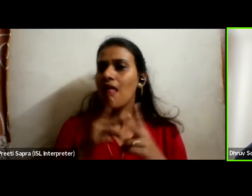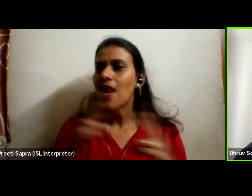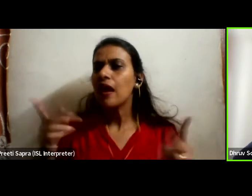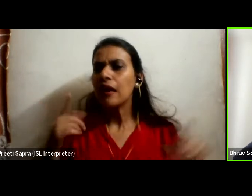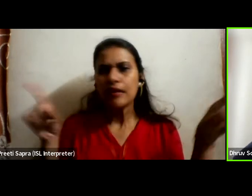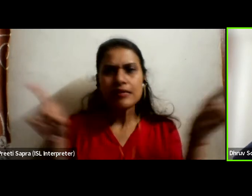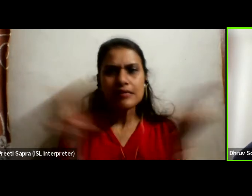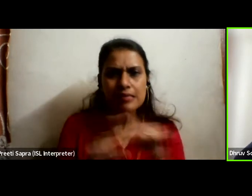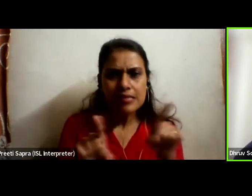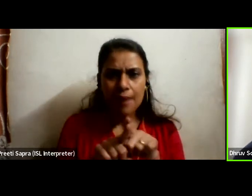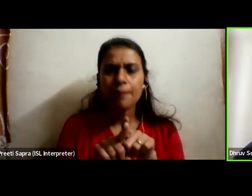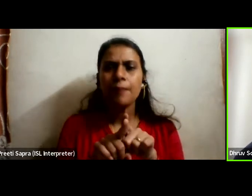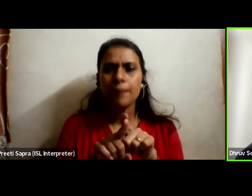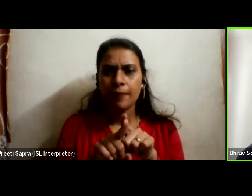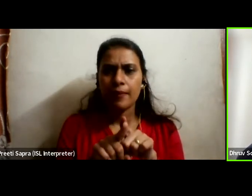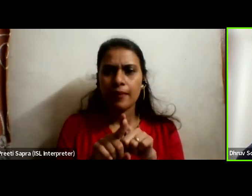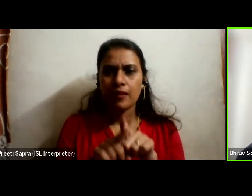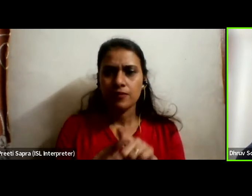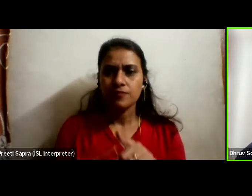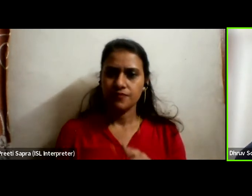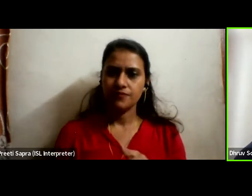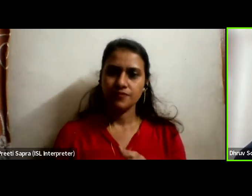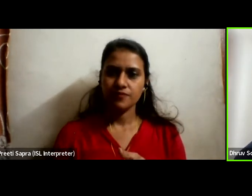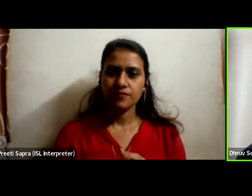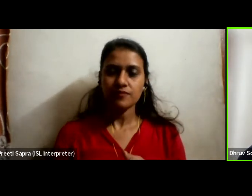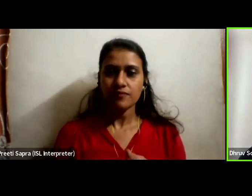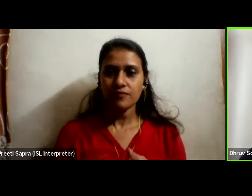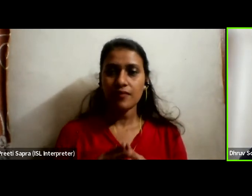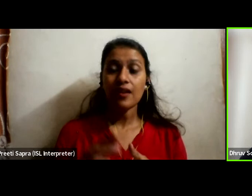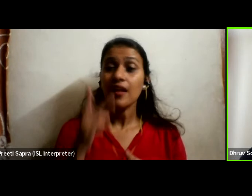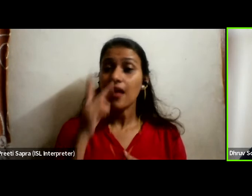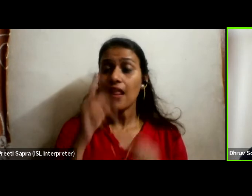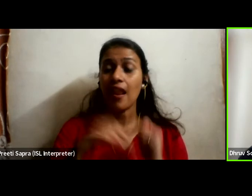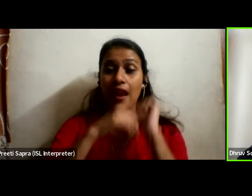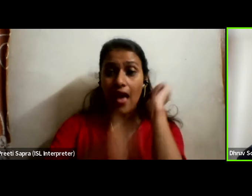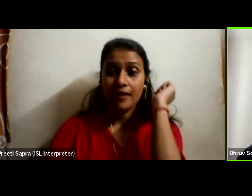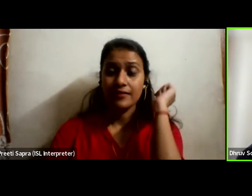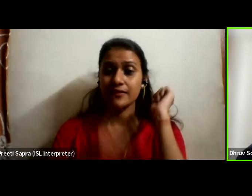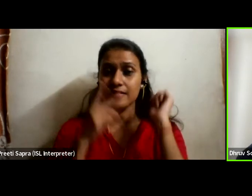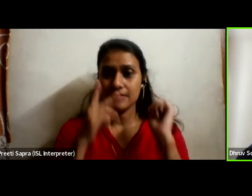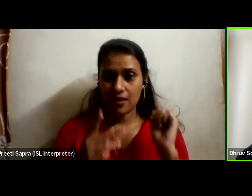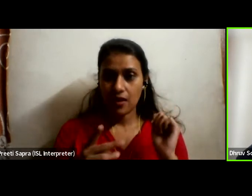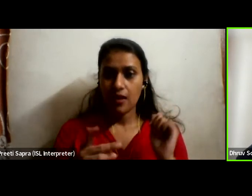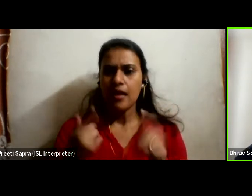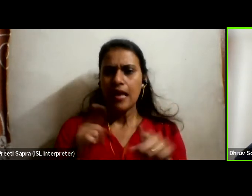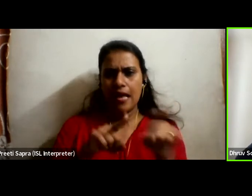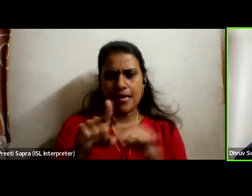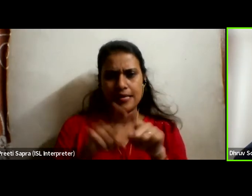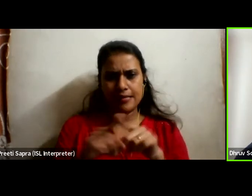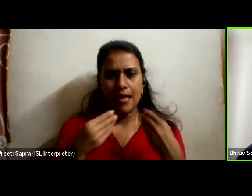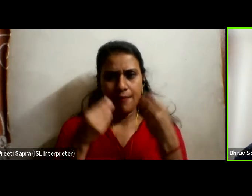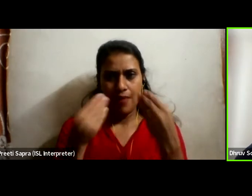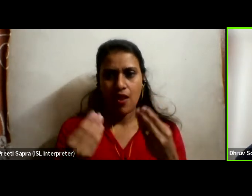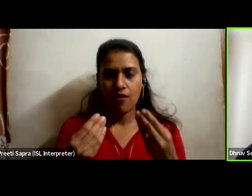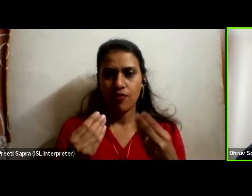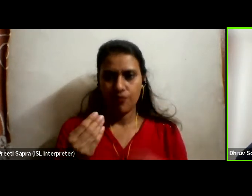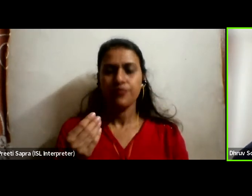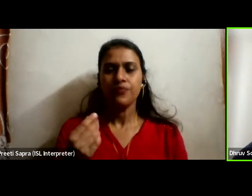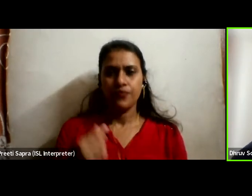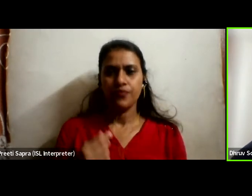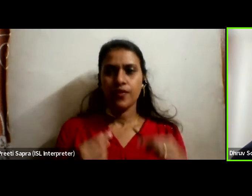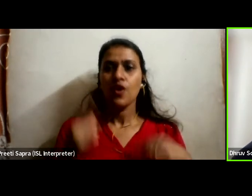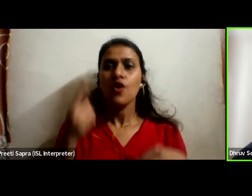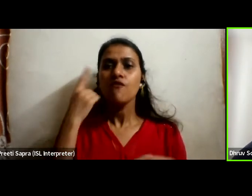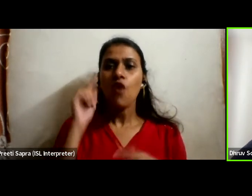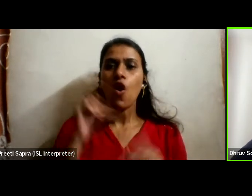similar for both of them. Lastly, there are a few examples which sort of flow like